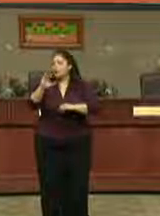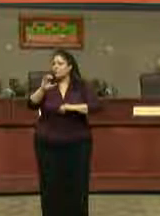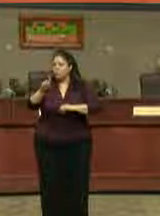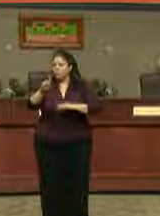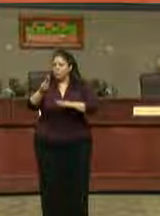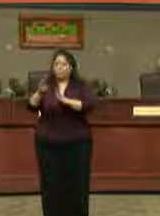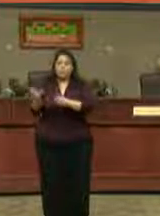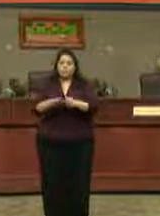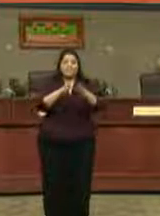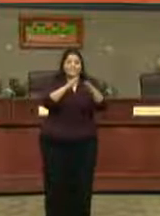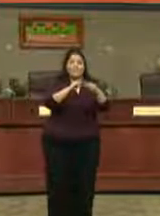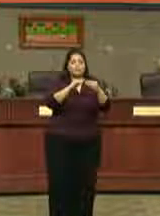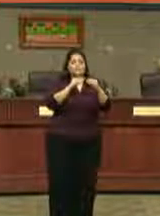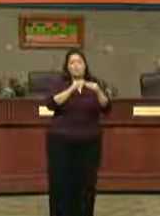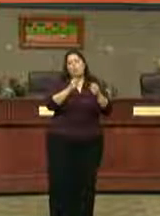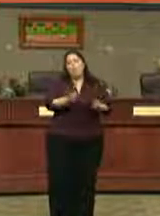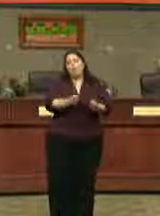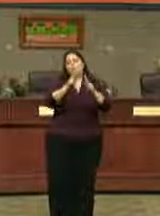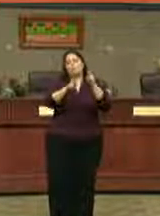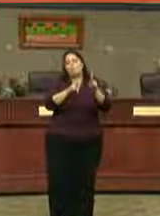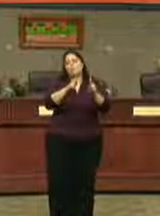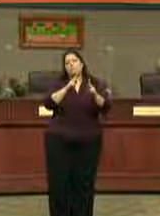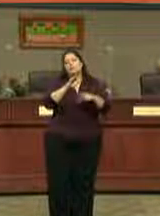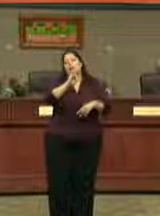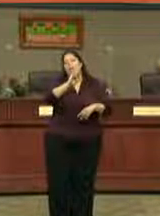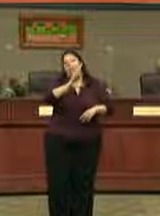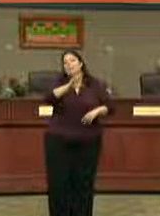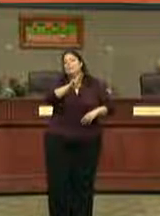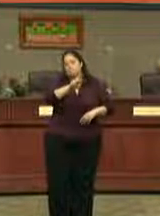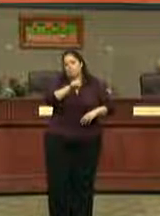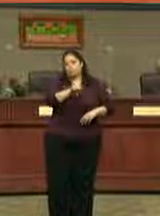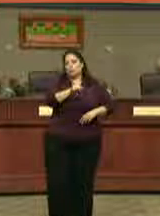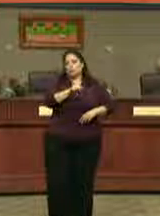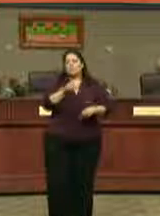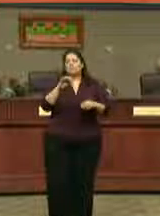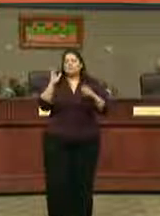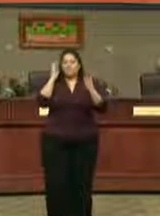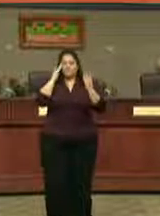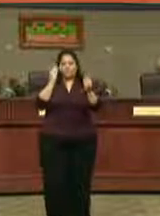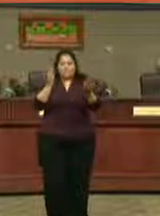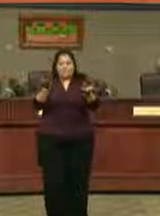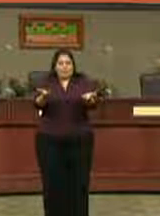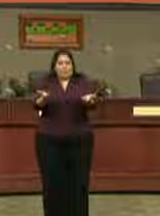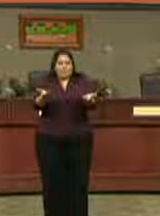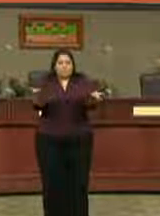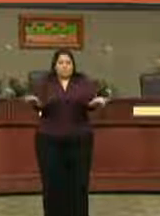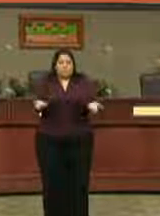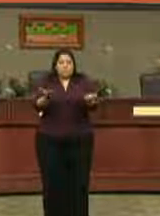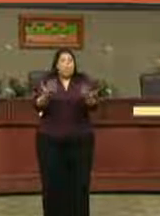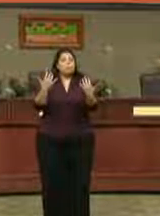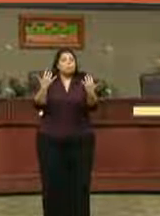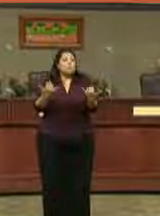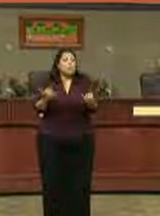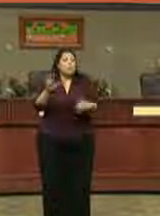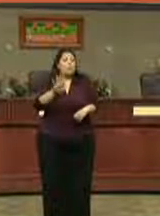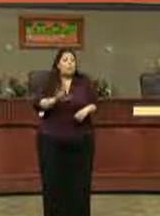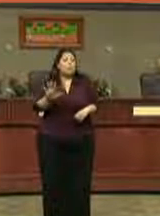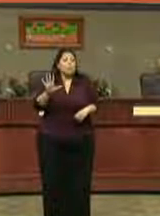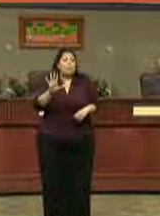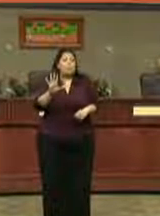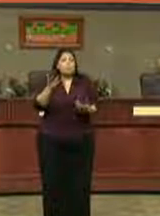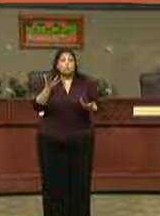of people in ICU beds. And here are the data. And right now, we have about